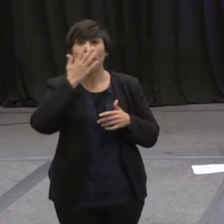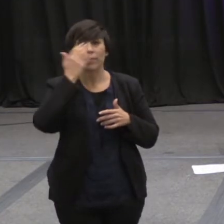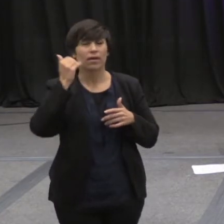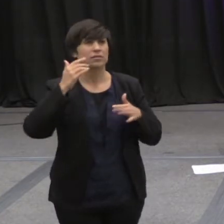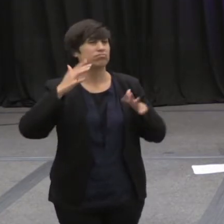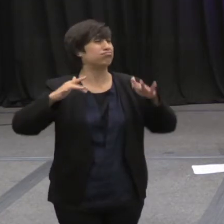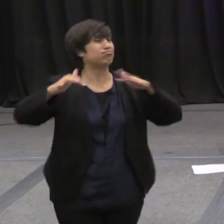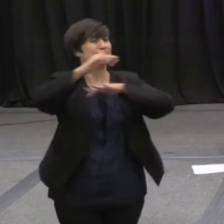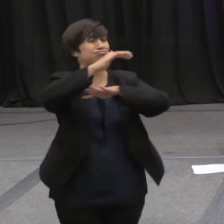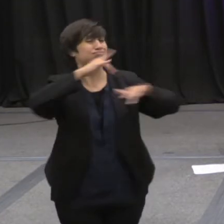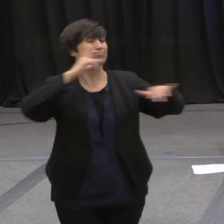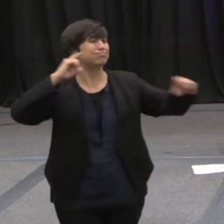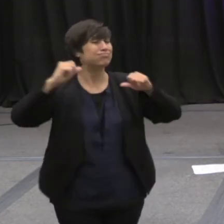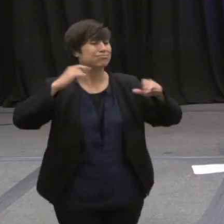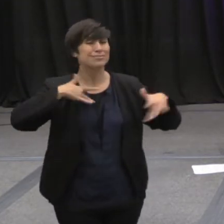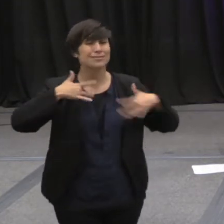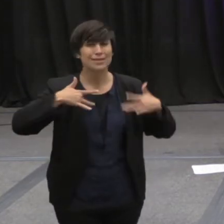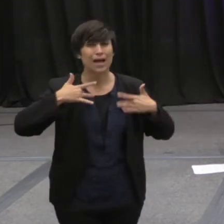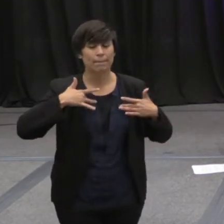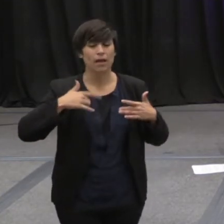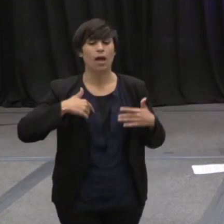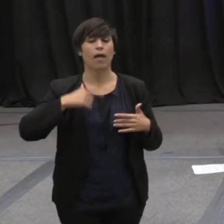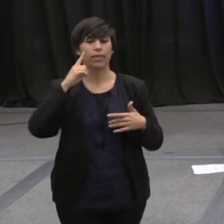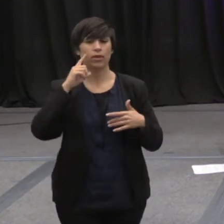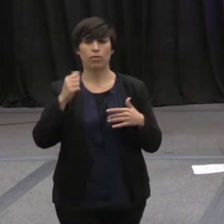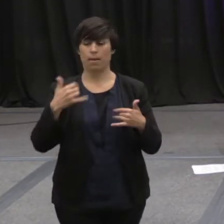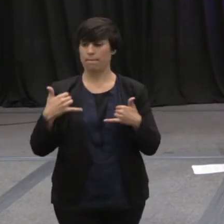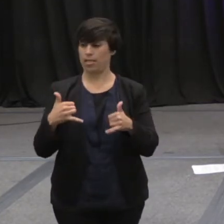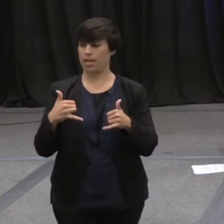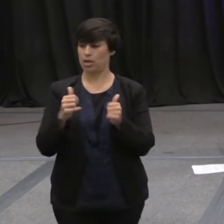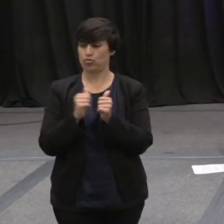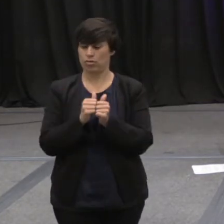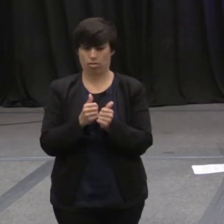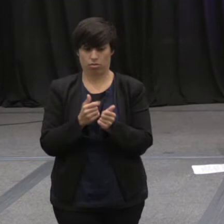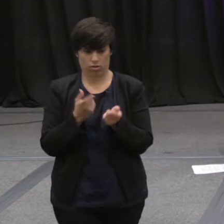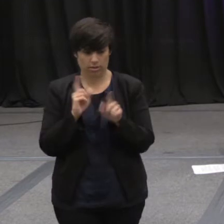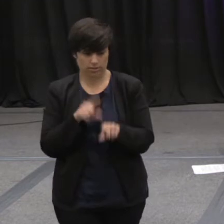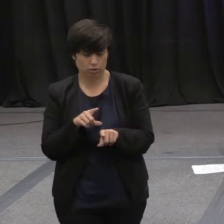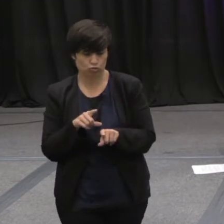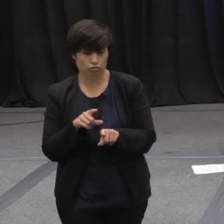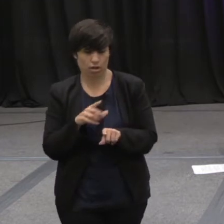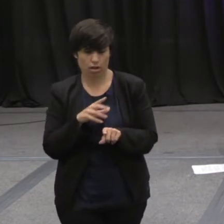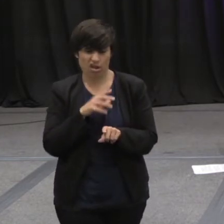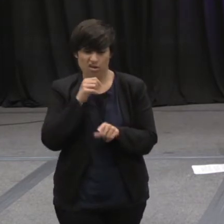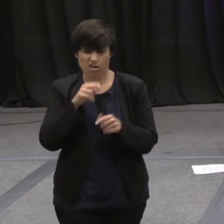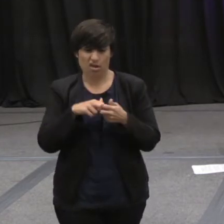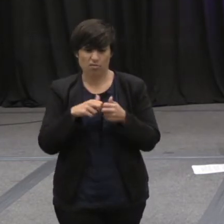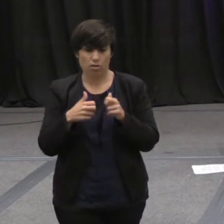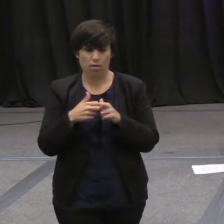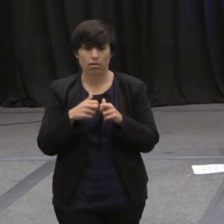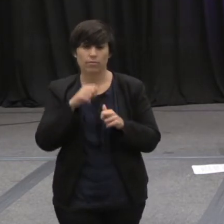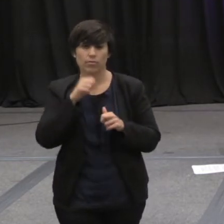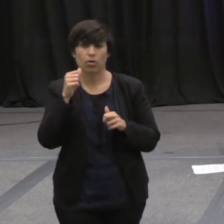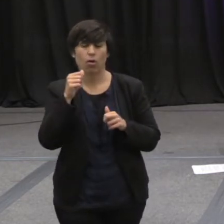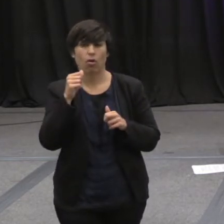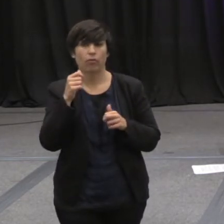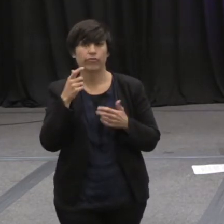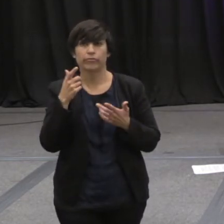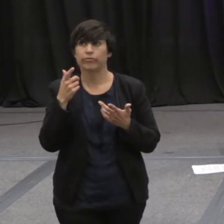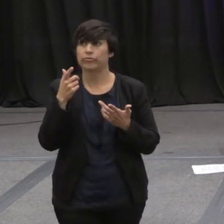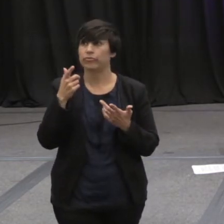I think kids can play together consensually and not have it be a problem. And that might get me hanged by the feminist thought police, but I really don't